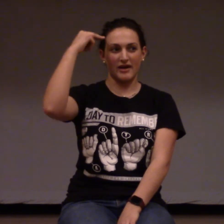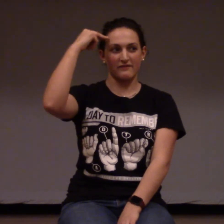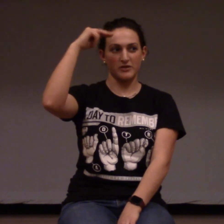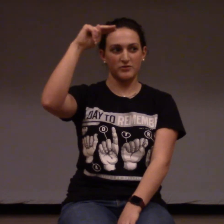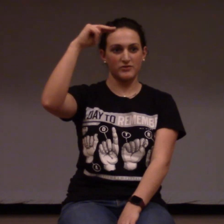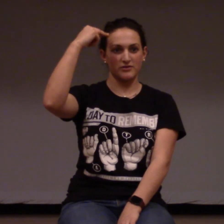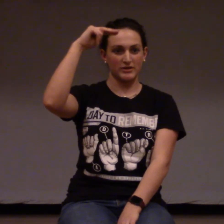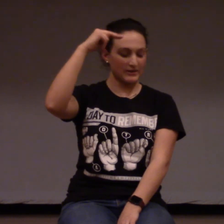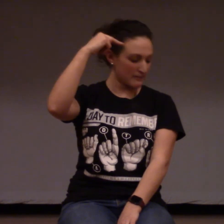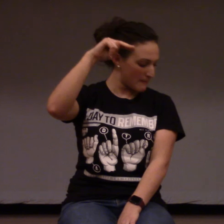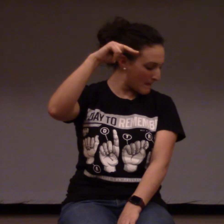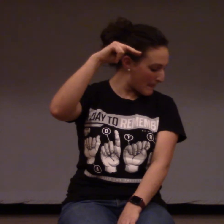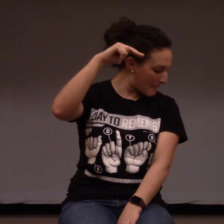nephew,